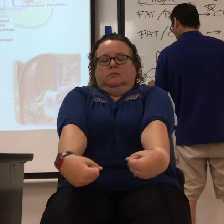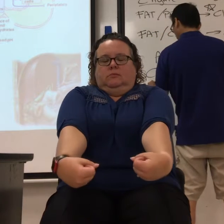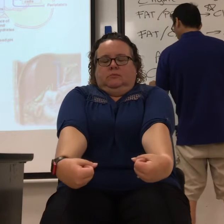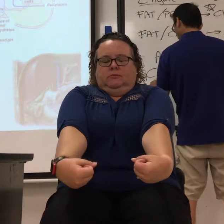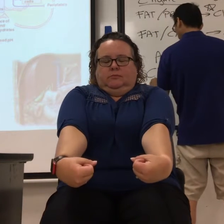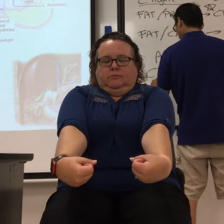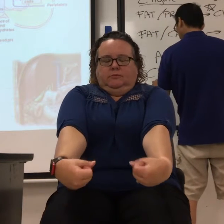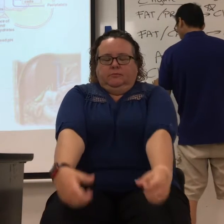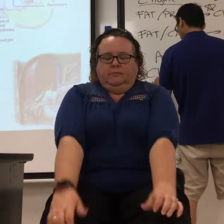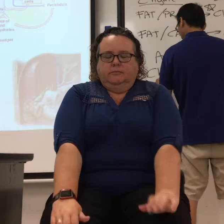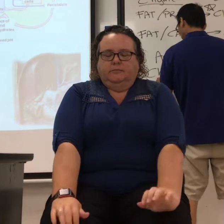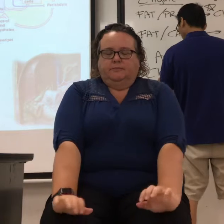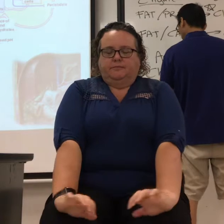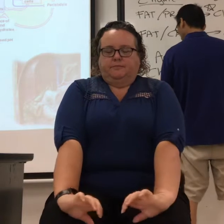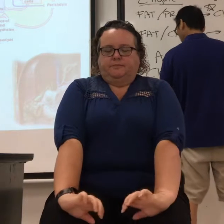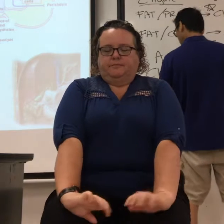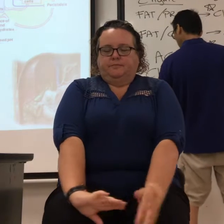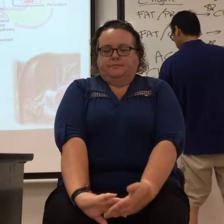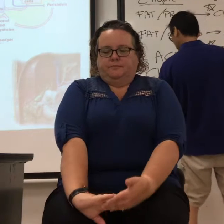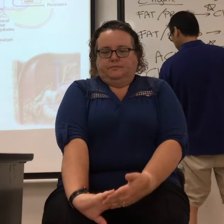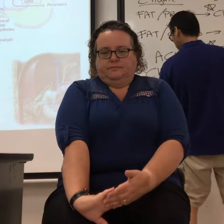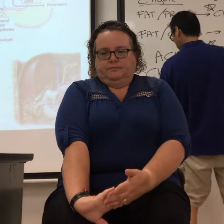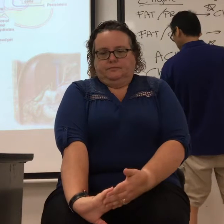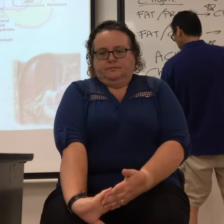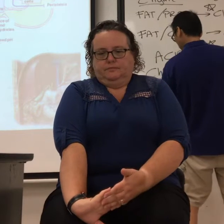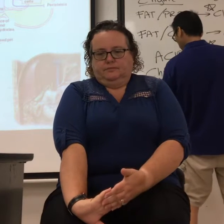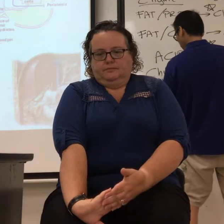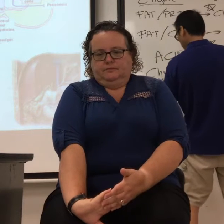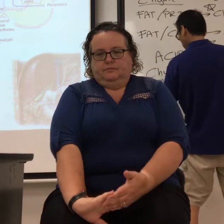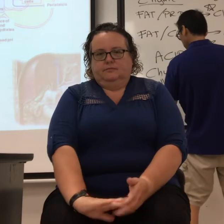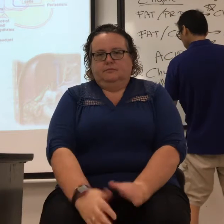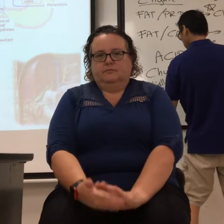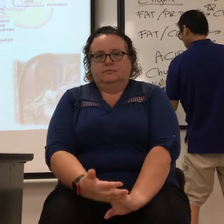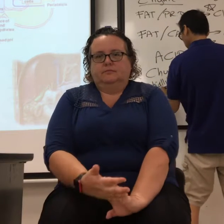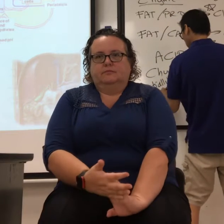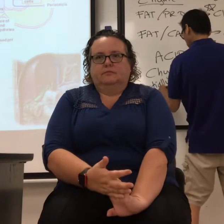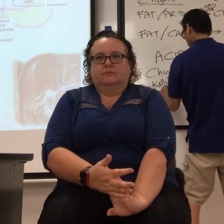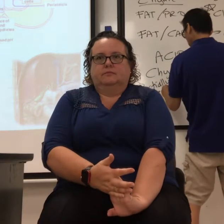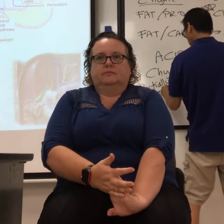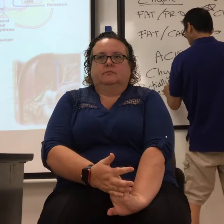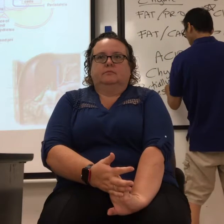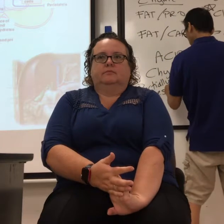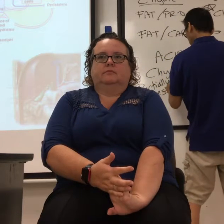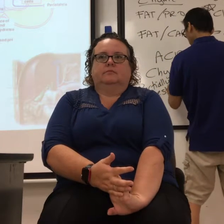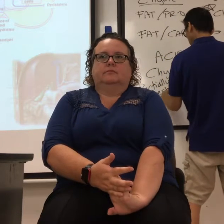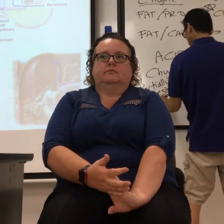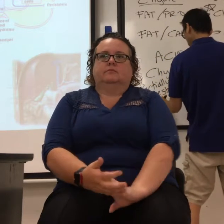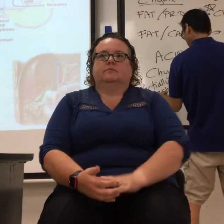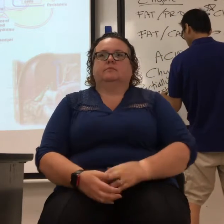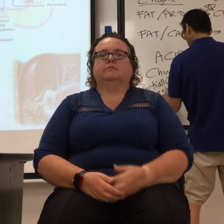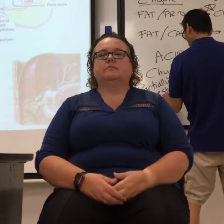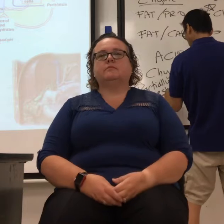So I'm writing partially digested proteins.